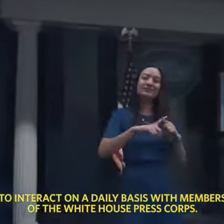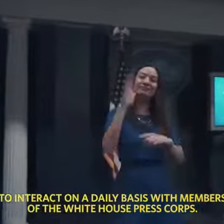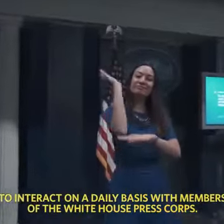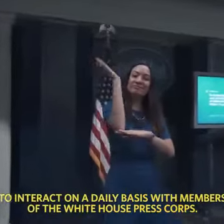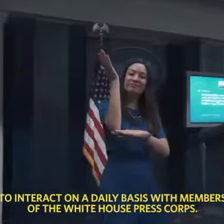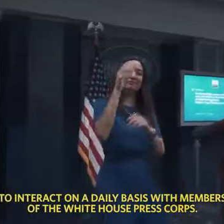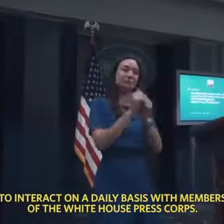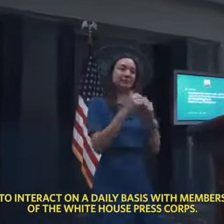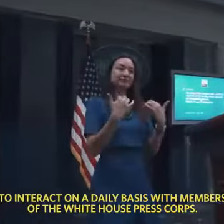press corps.